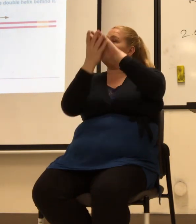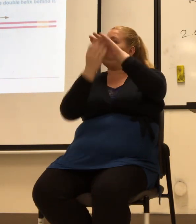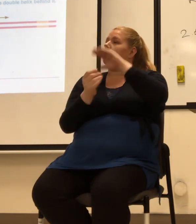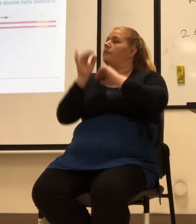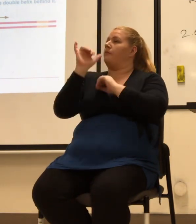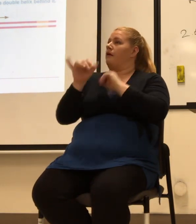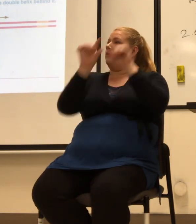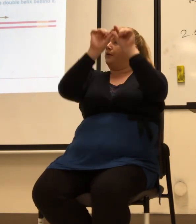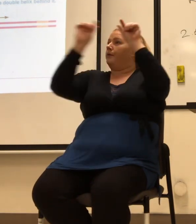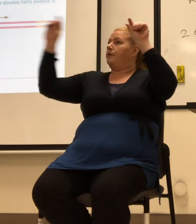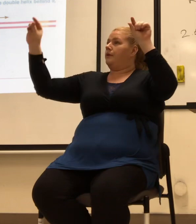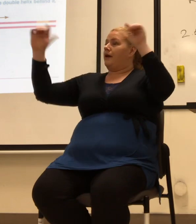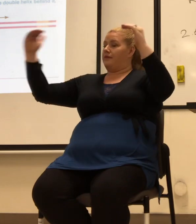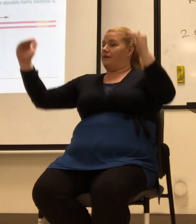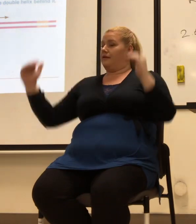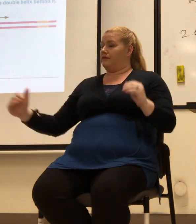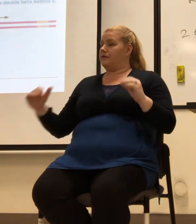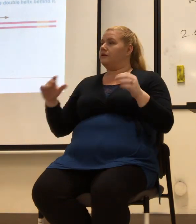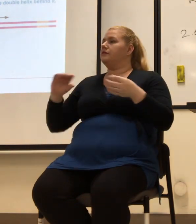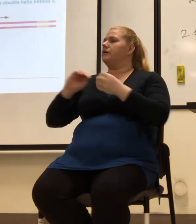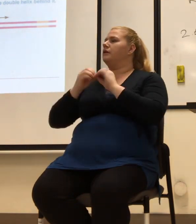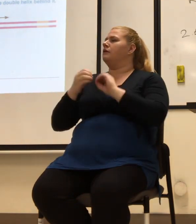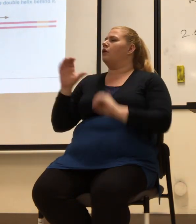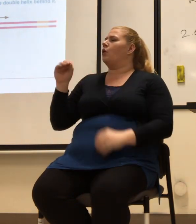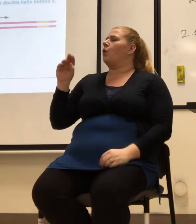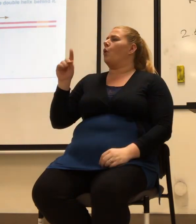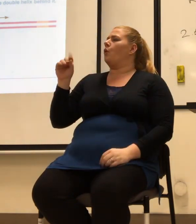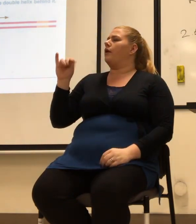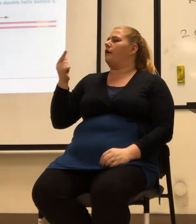Call the other one the coding strand.